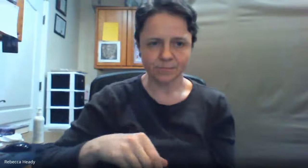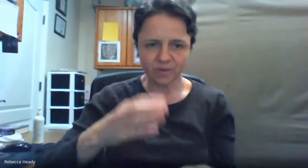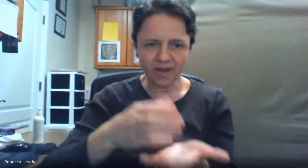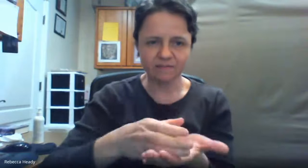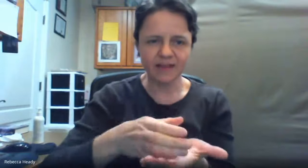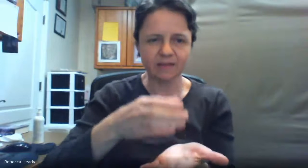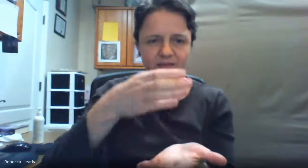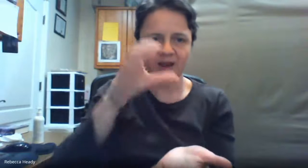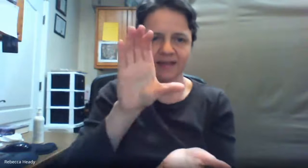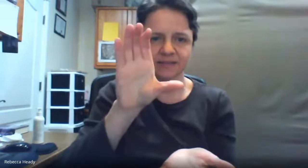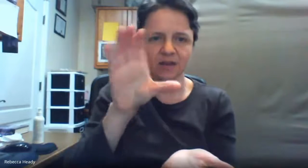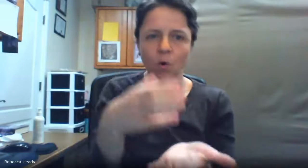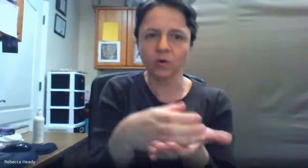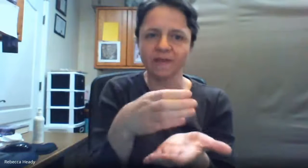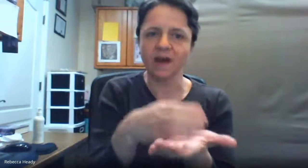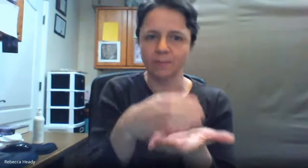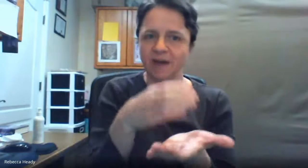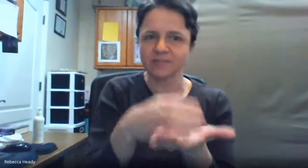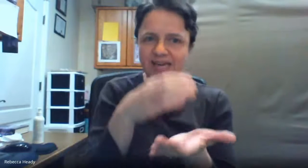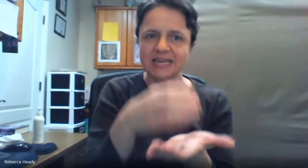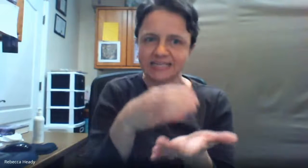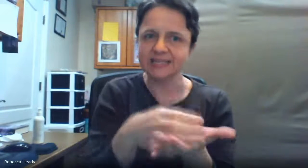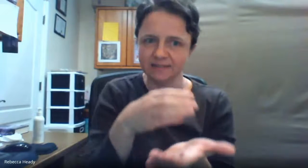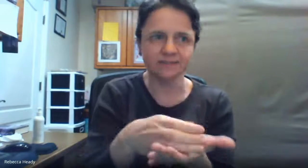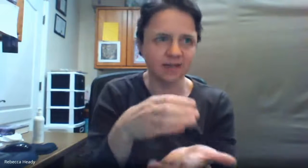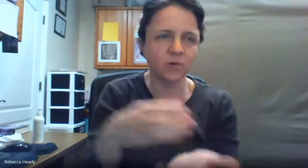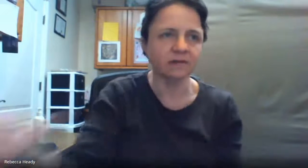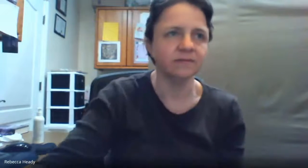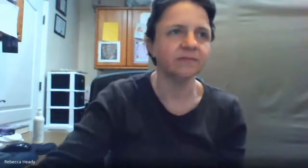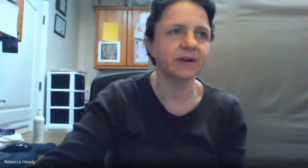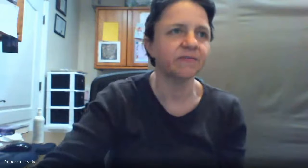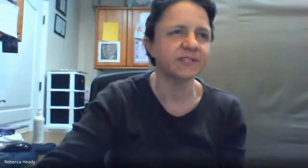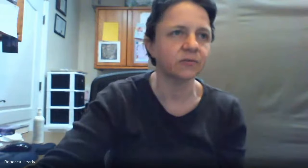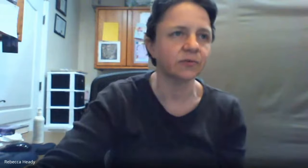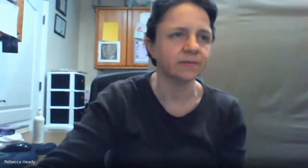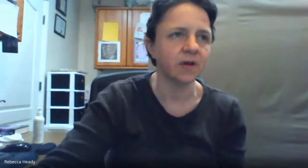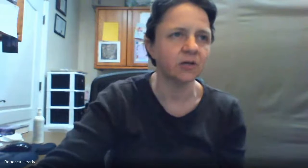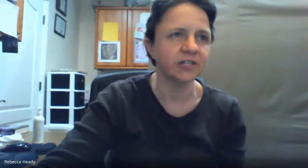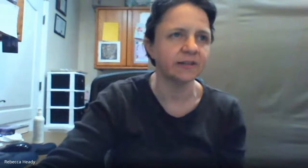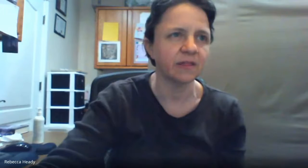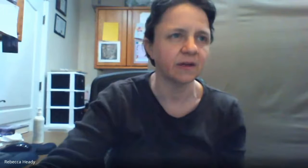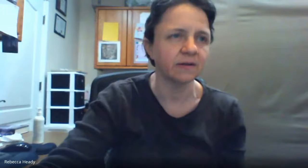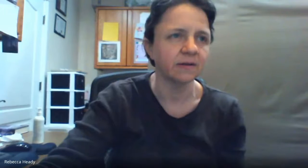So kind of like your hands kind of holding the cup. That one's kind of easy as well. Very physical, concrete thing.